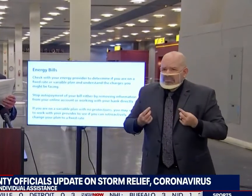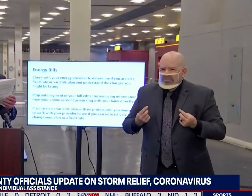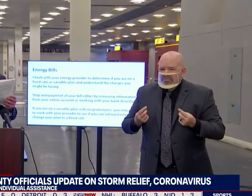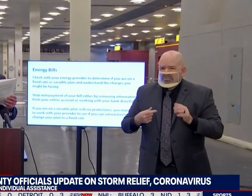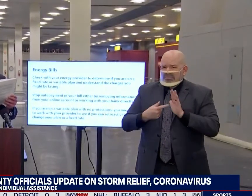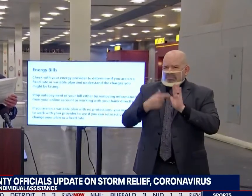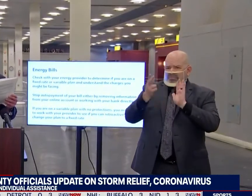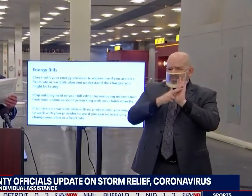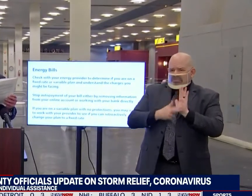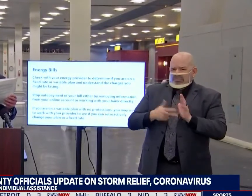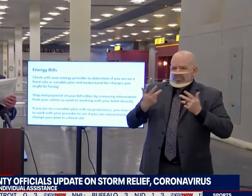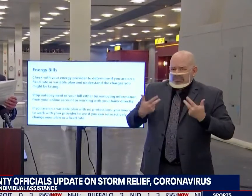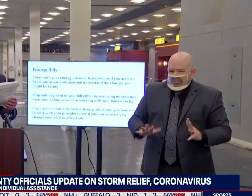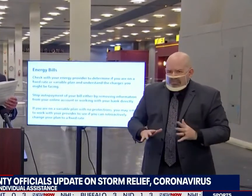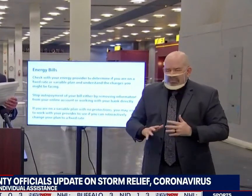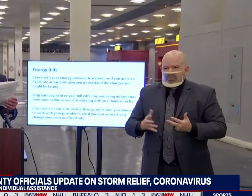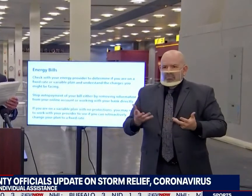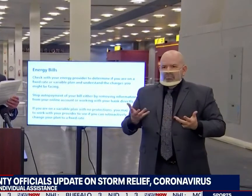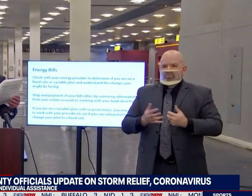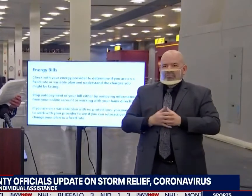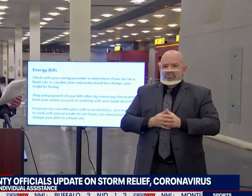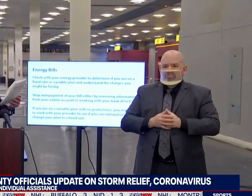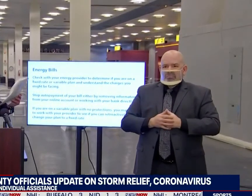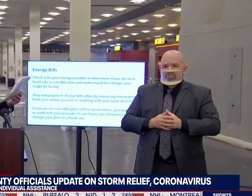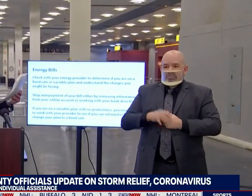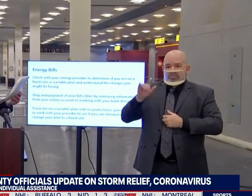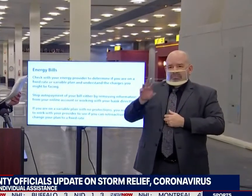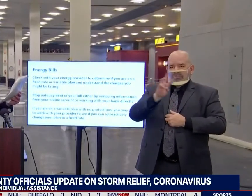about options at www.powertochoose.